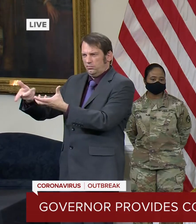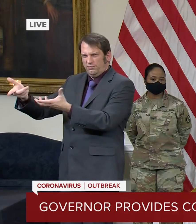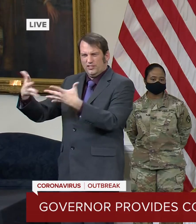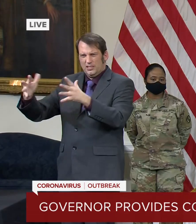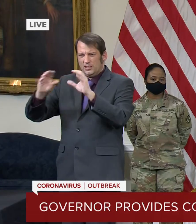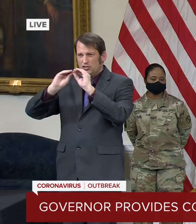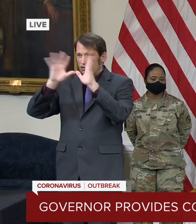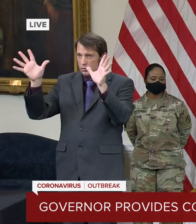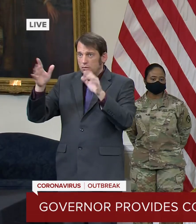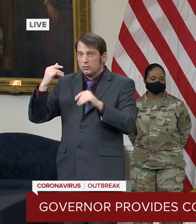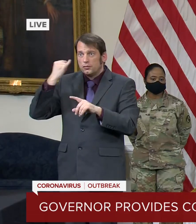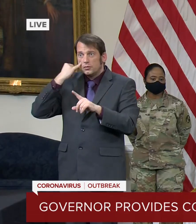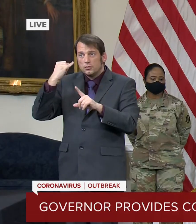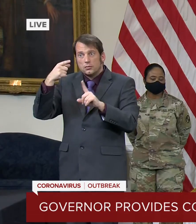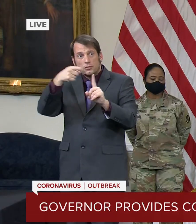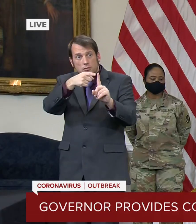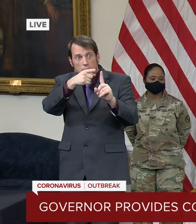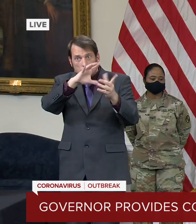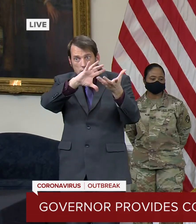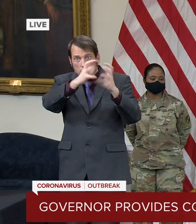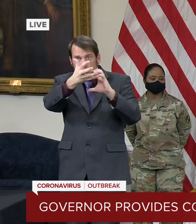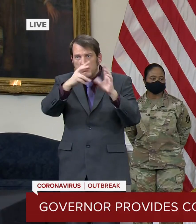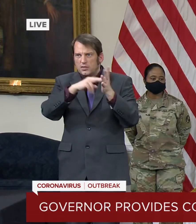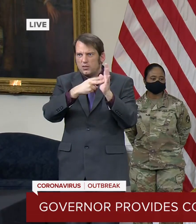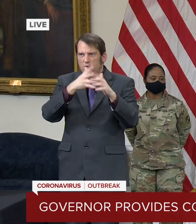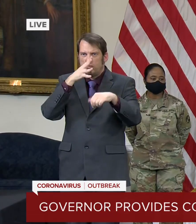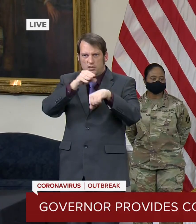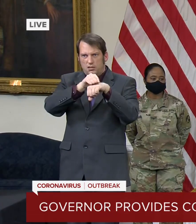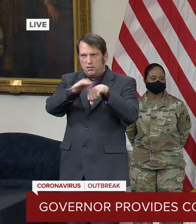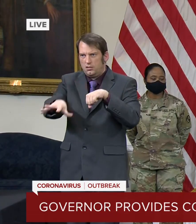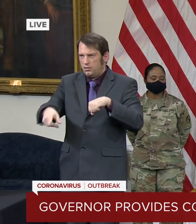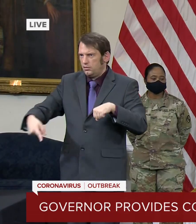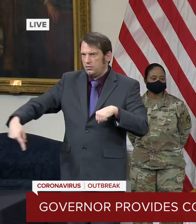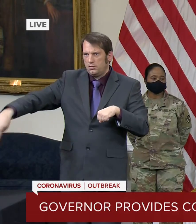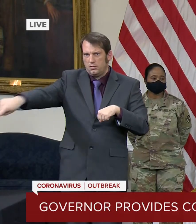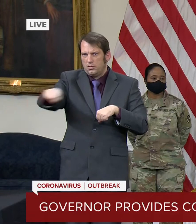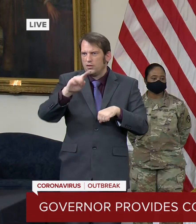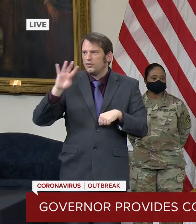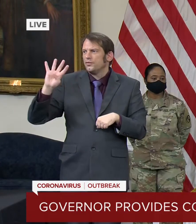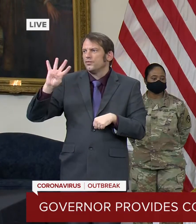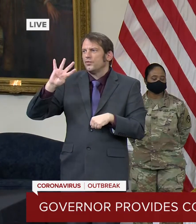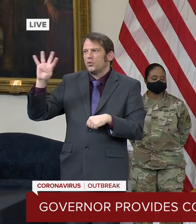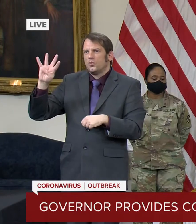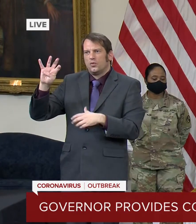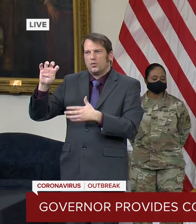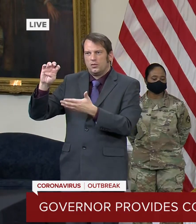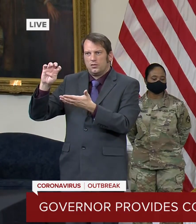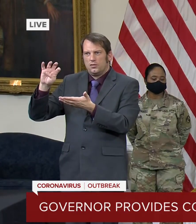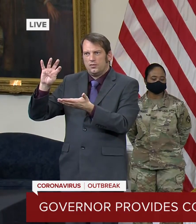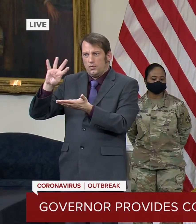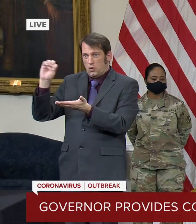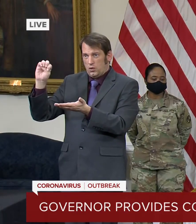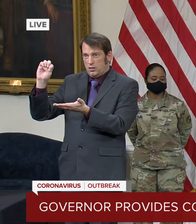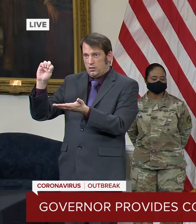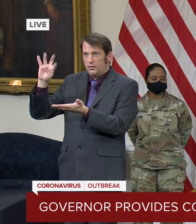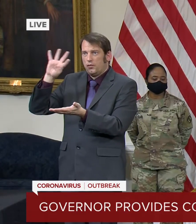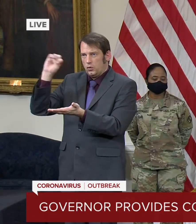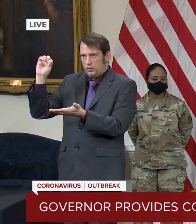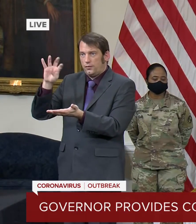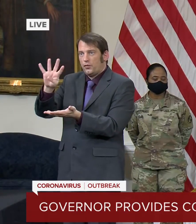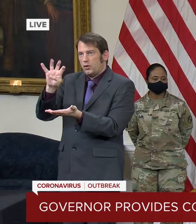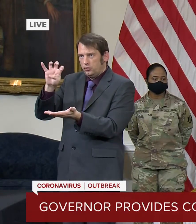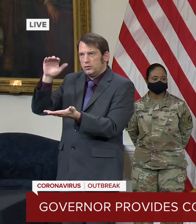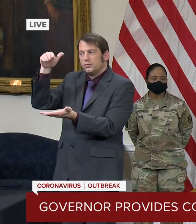is going to harm all of the 400,000 low-income Marylanders that need the relief and threaten all of the small businesses that need